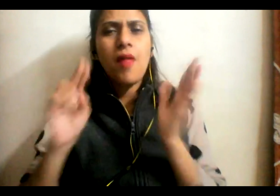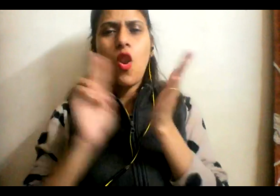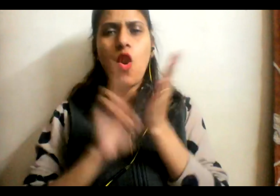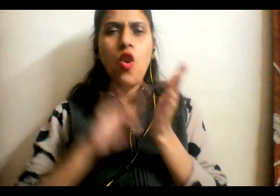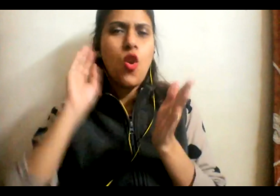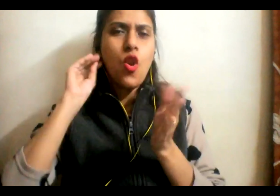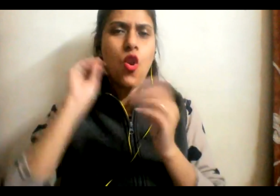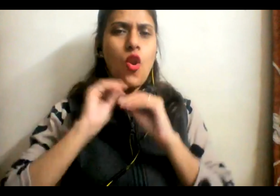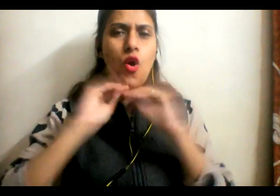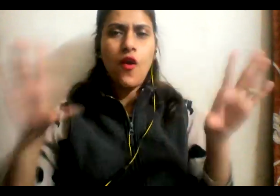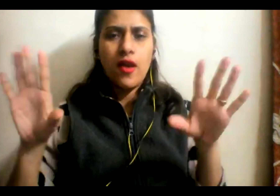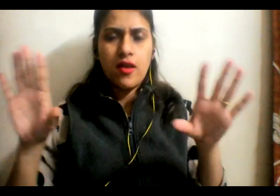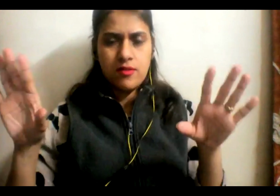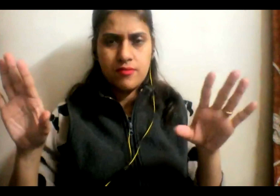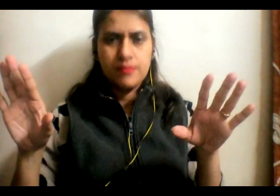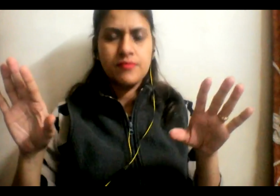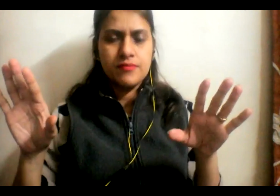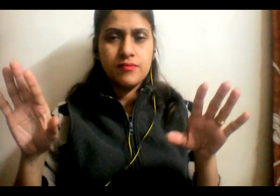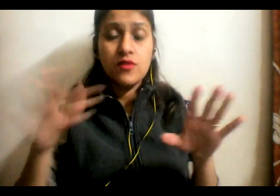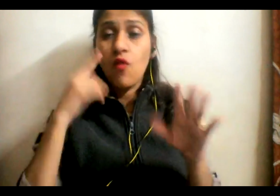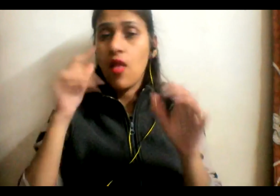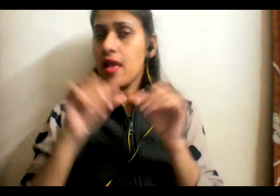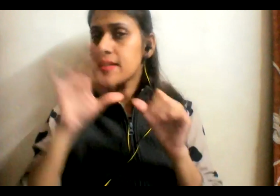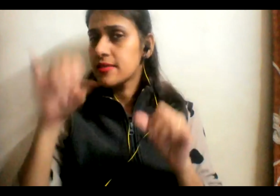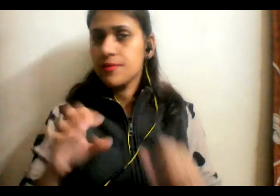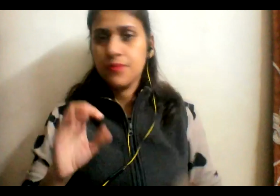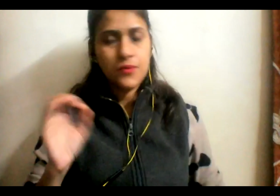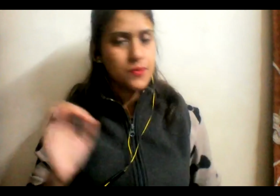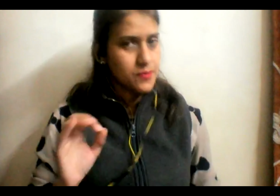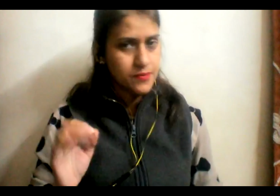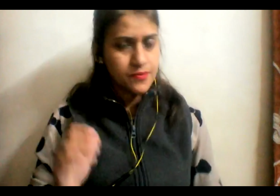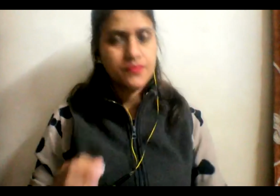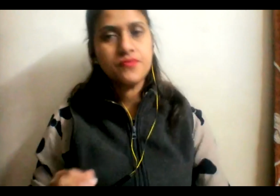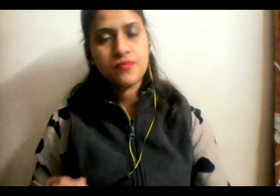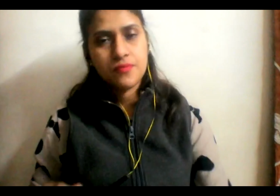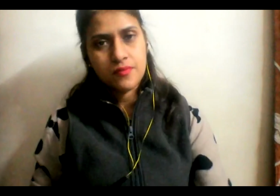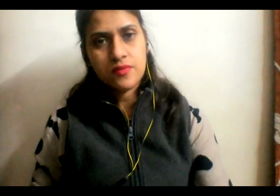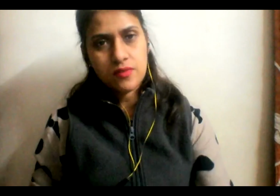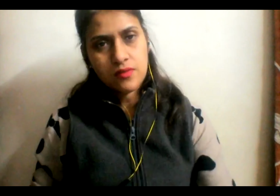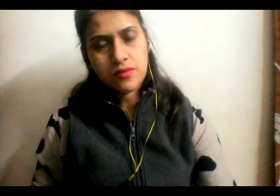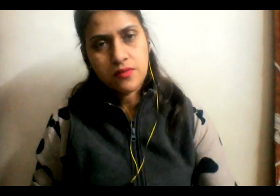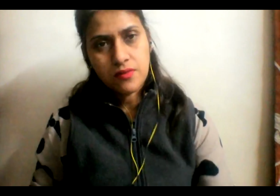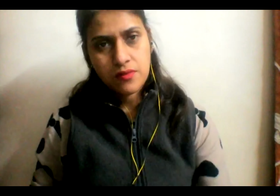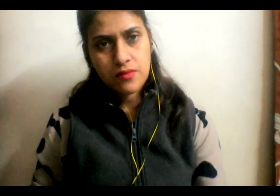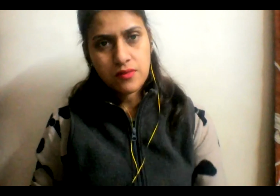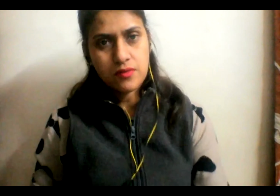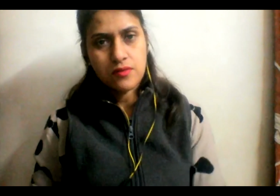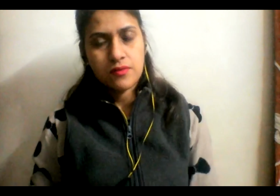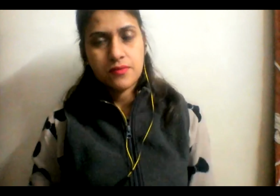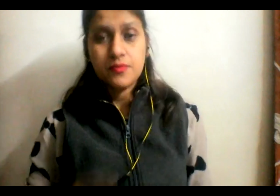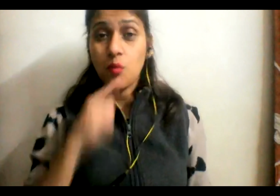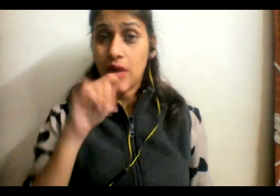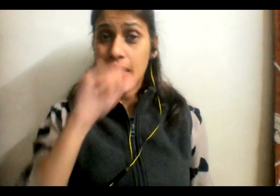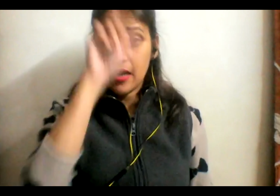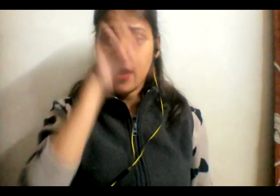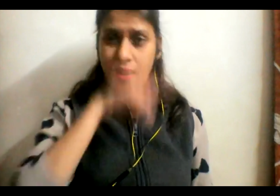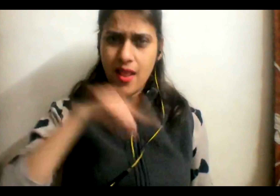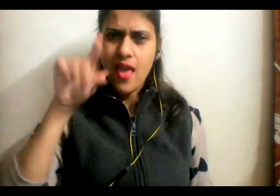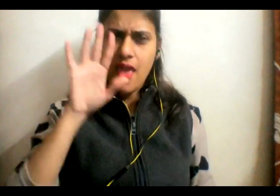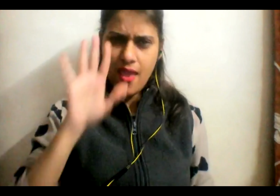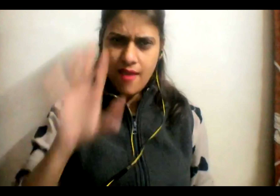they can't have it inaccessible, definitely. And let me tell you, the country already has